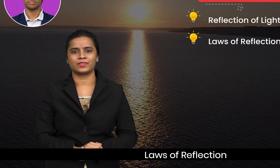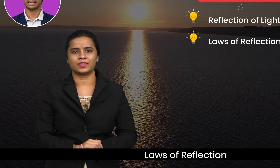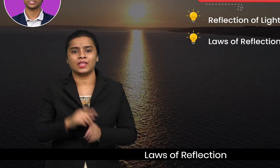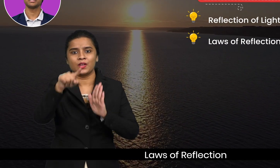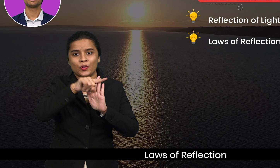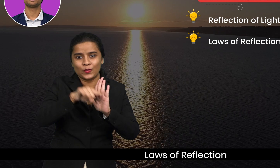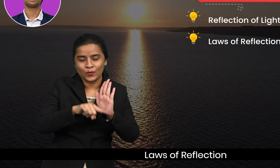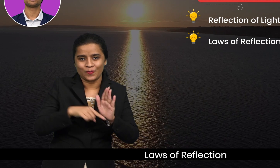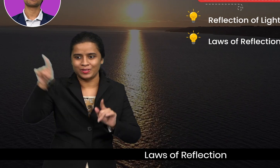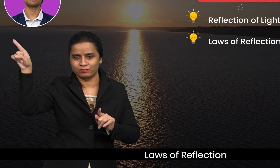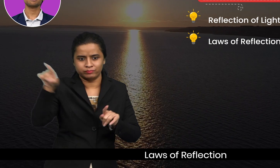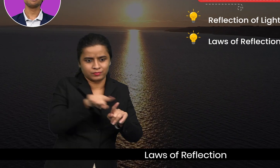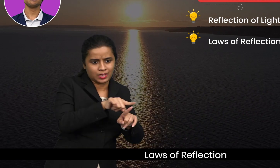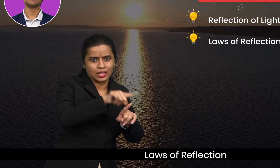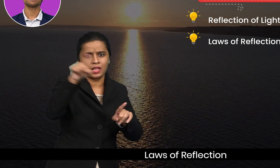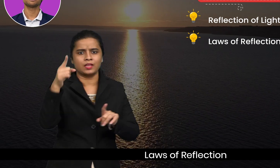laws of reflection,